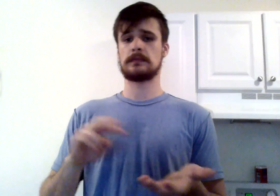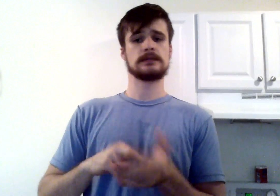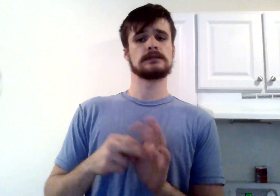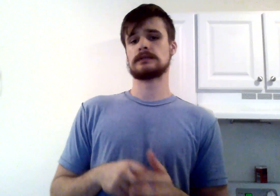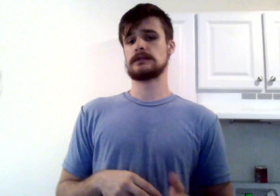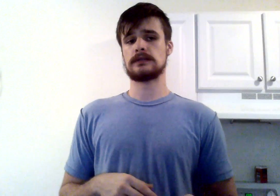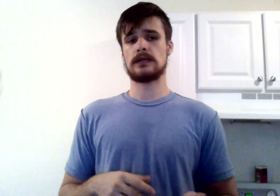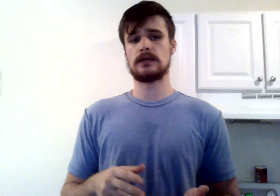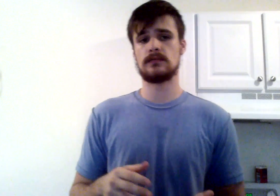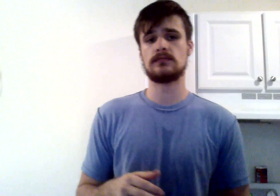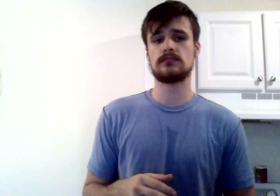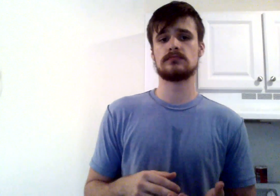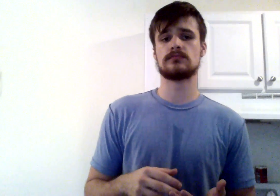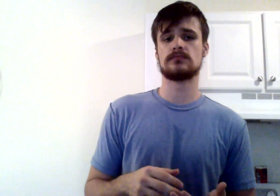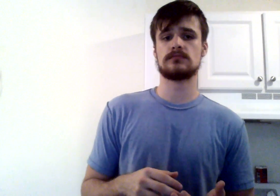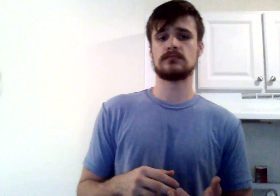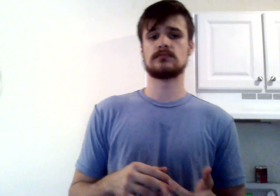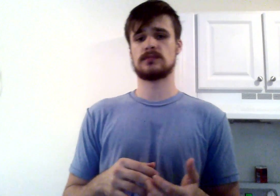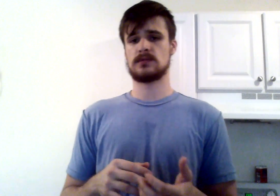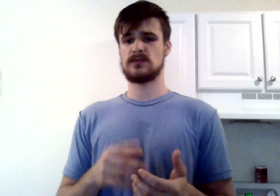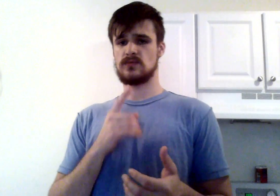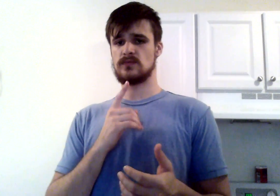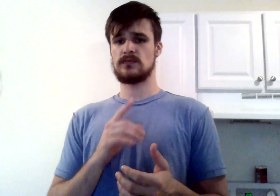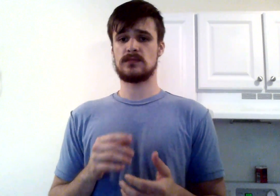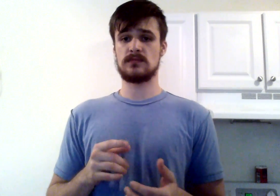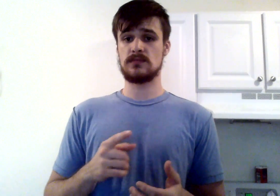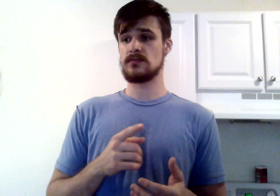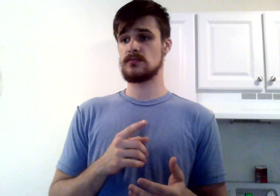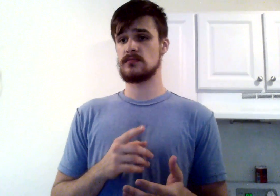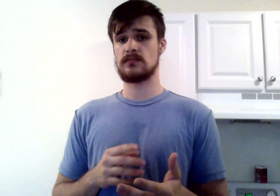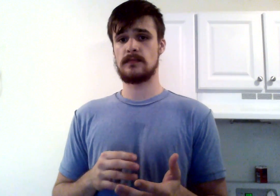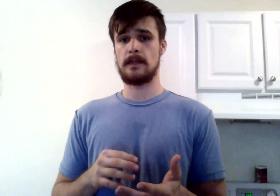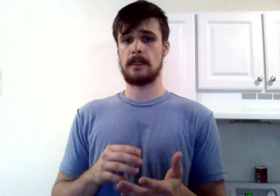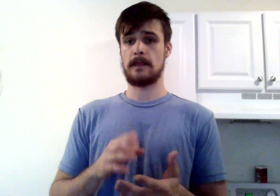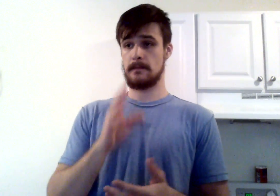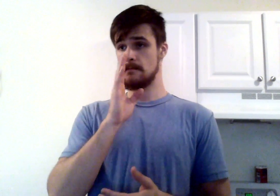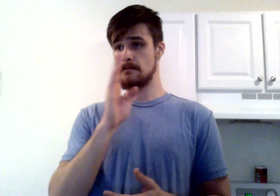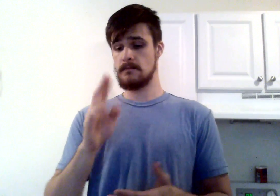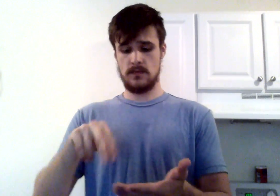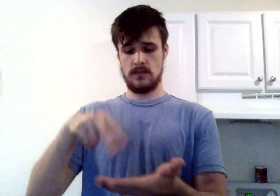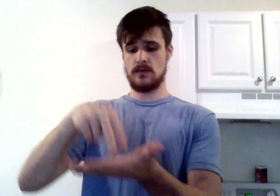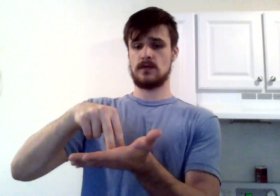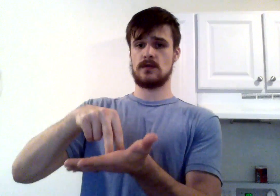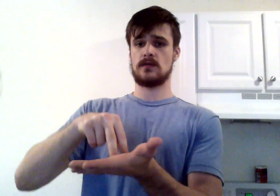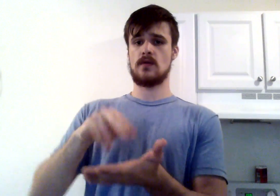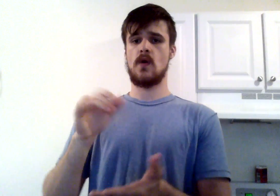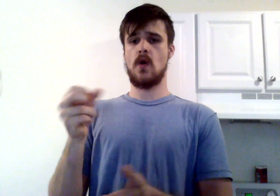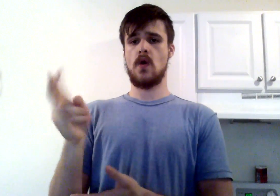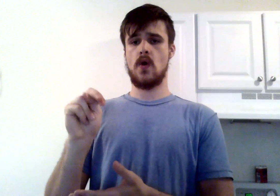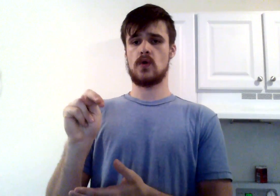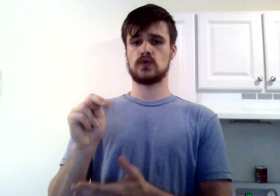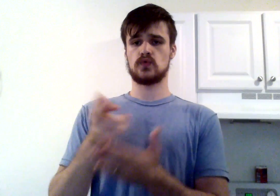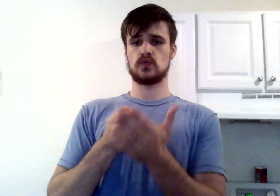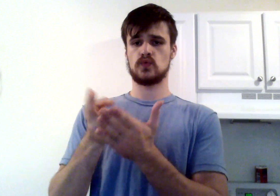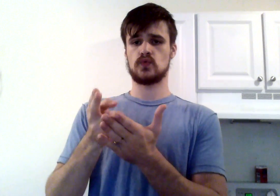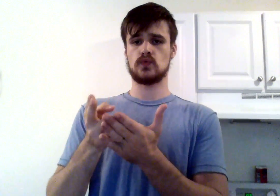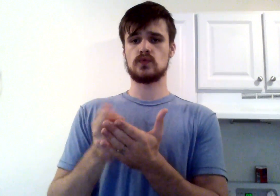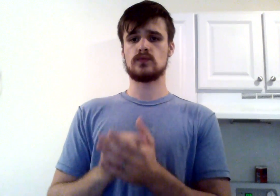truth, which I think is a lovely way to put it. The I is integrity, being your word, actually doing what you say, and being somebody people